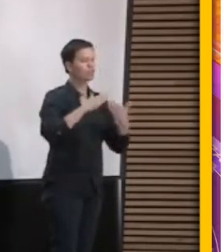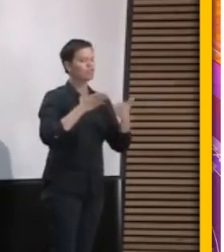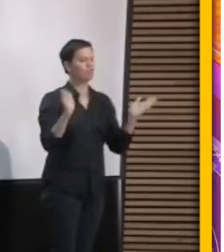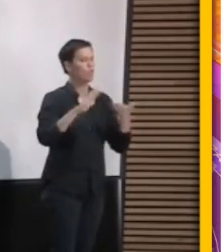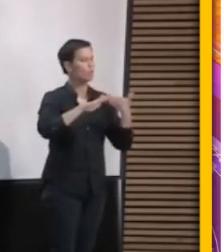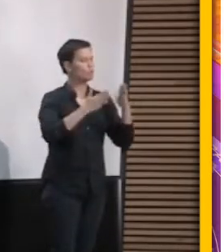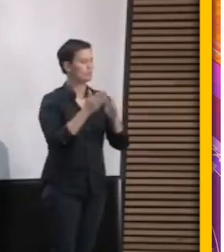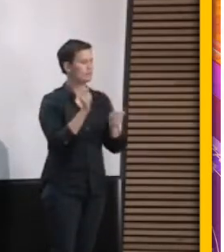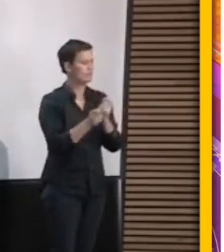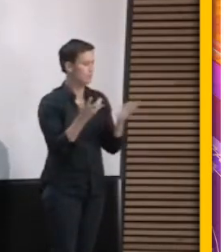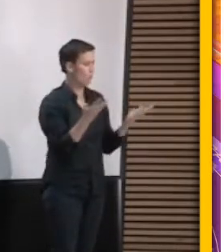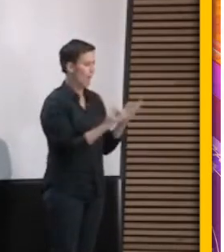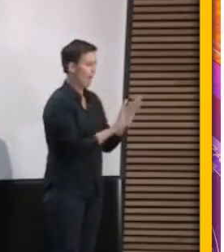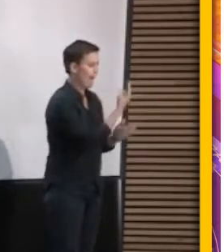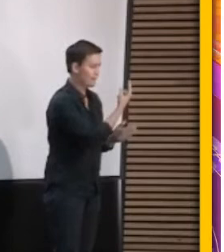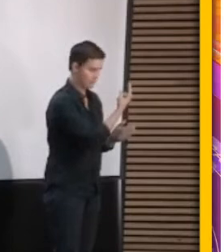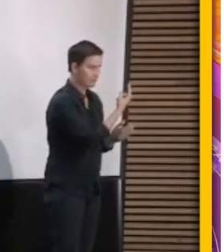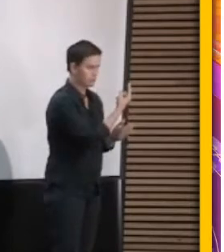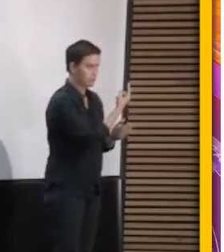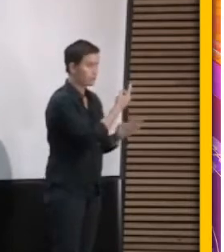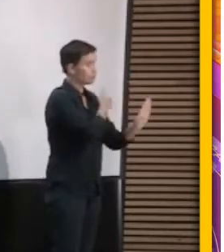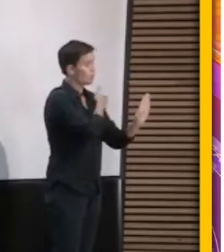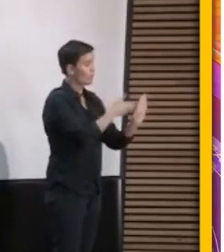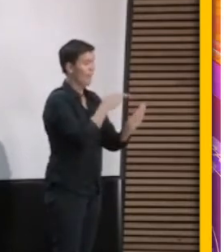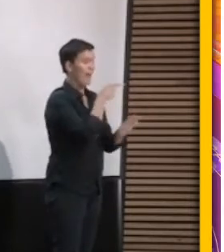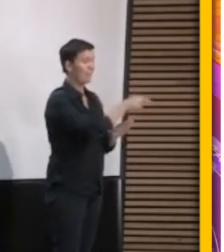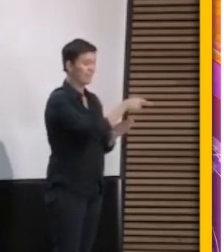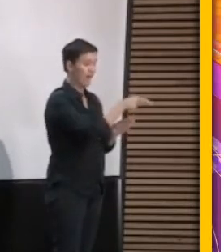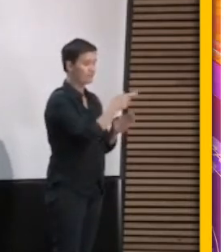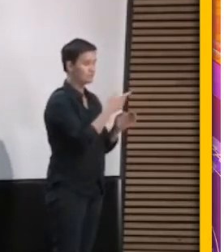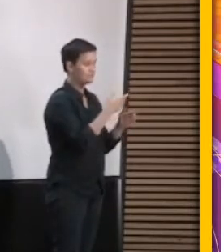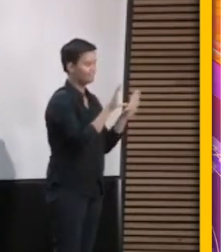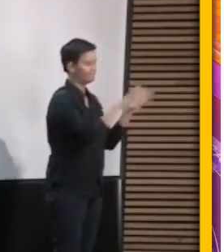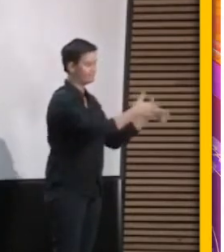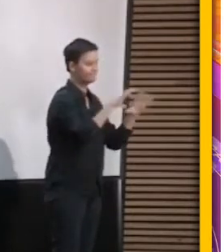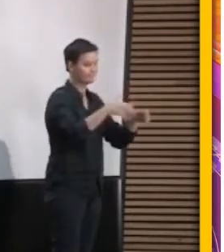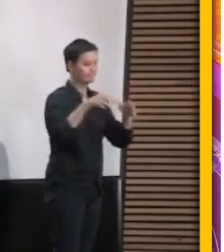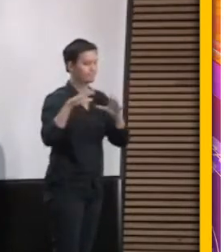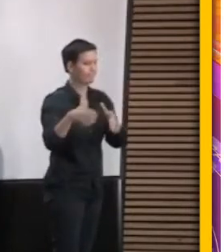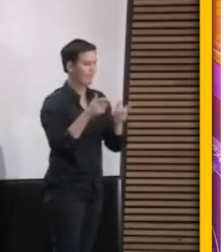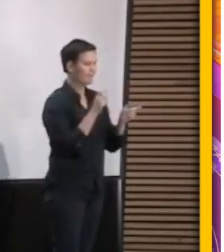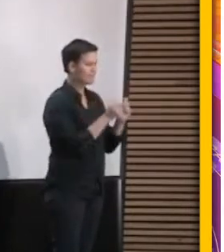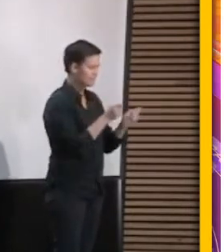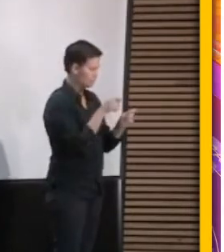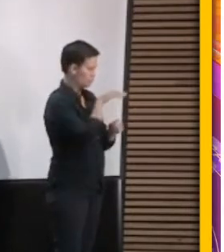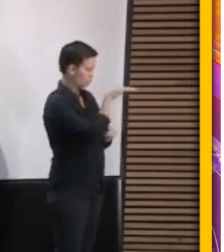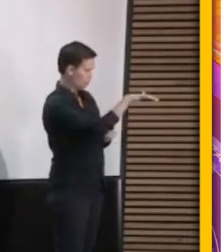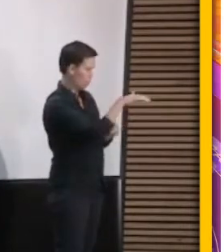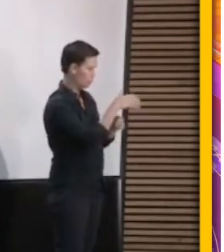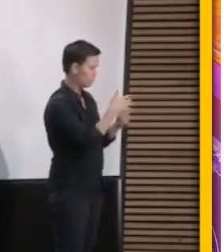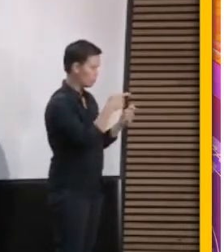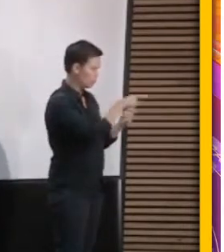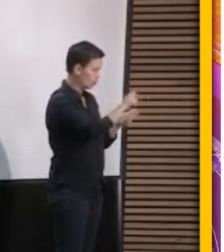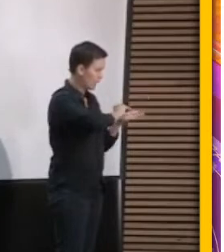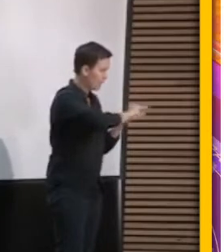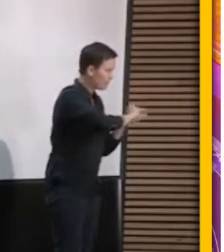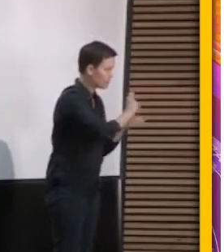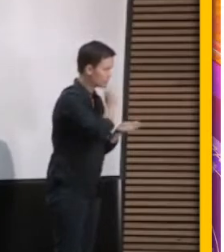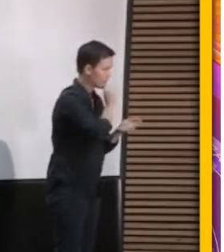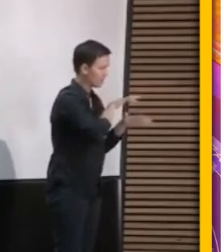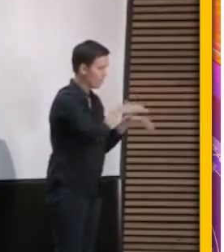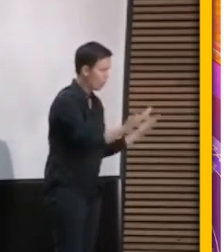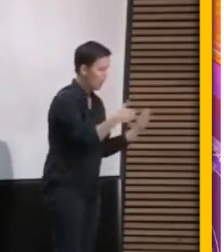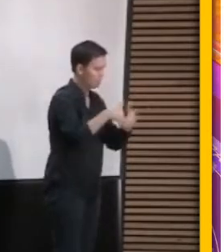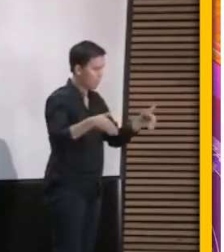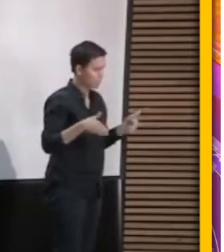last week or two, that has had to be a manual process, so reporting from each MIF facility, from the airports and the ports. So it's been quite a